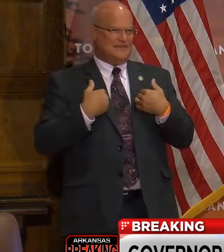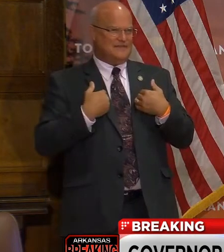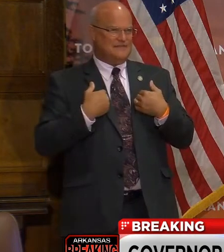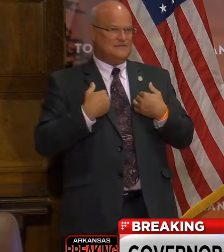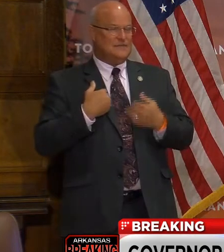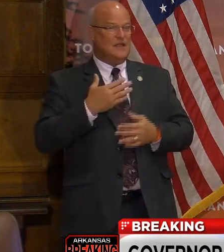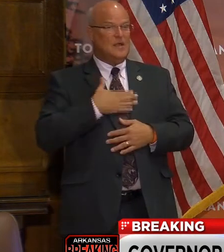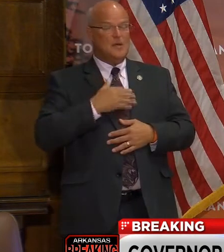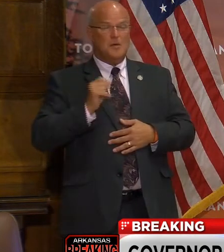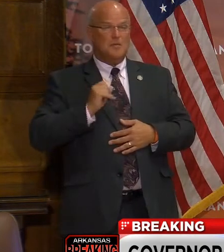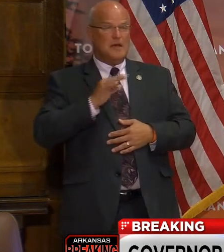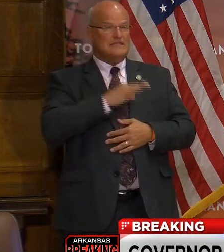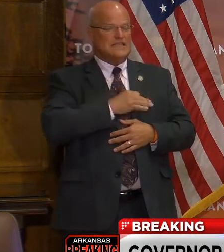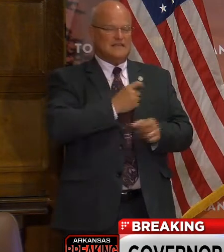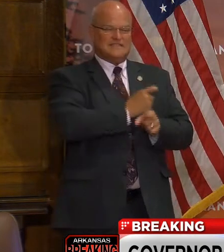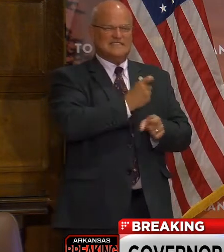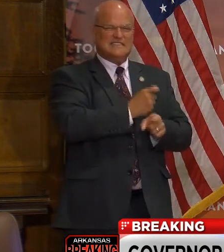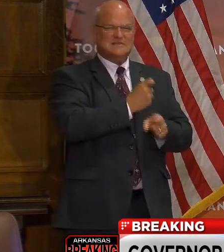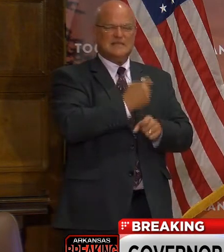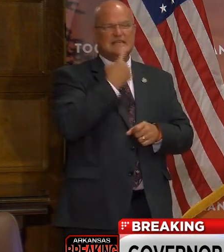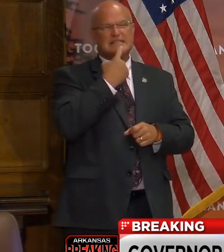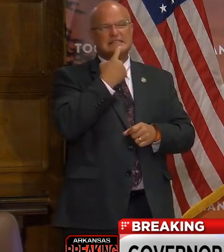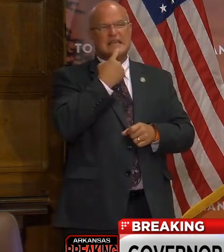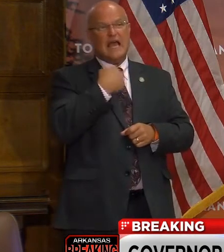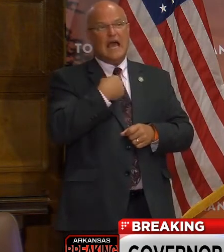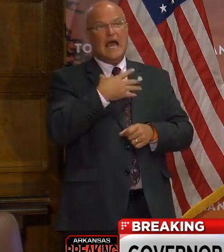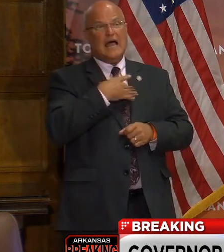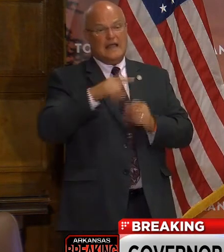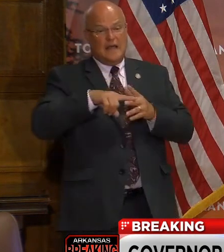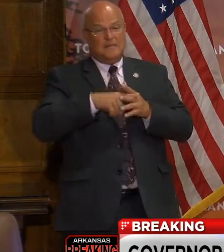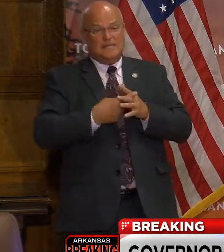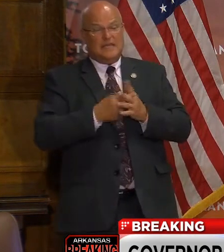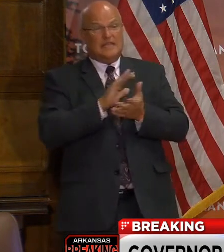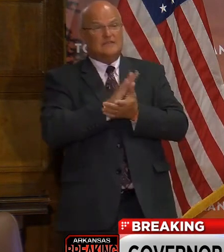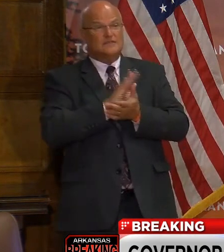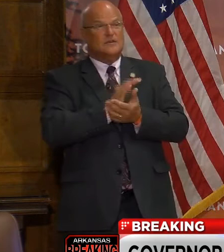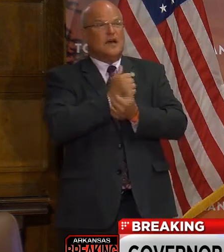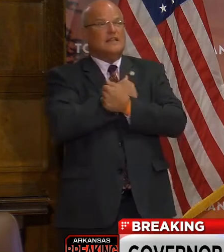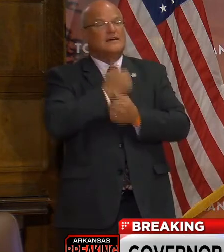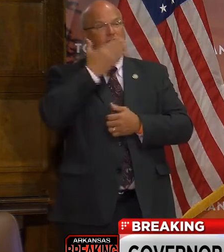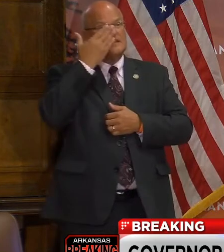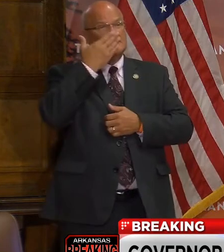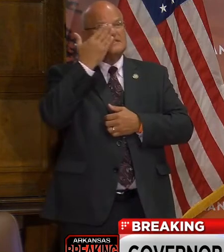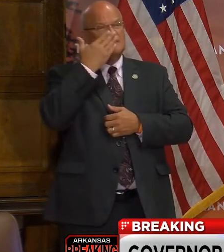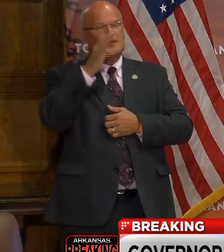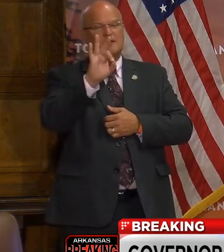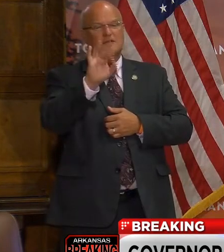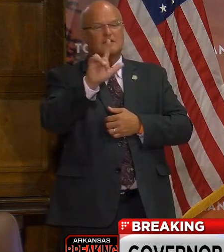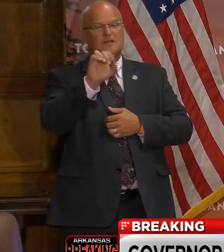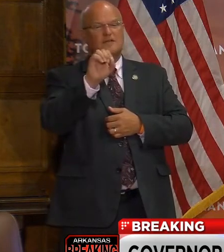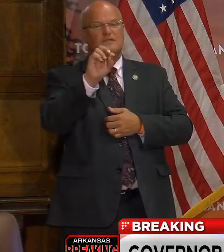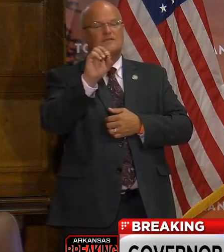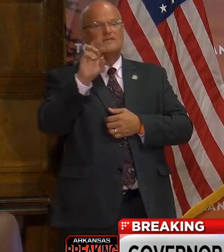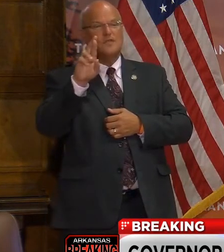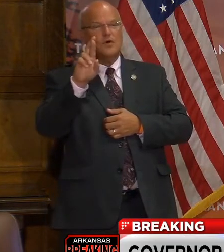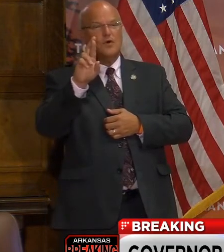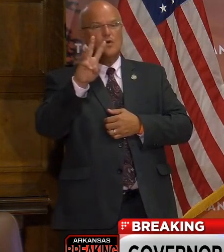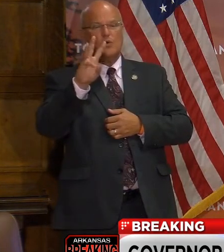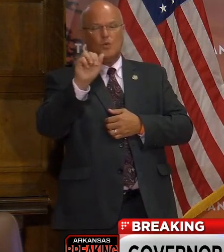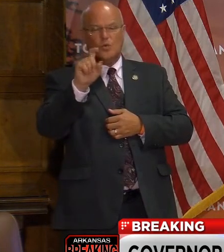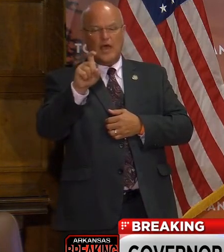staff used to always tease me that they thought I liked the beginning of school because I loved the smell of the floor wax and the new dry erase